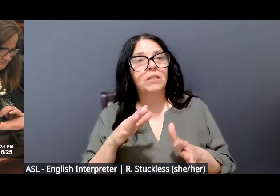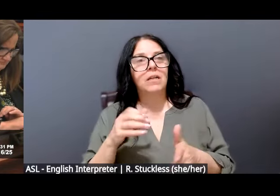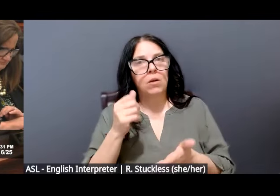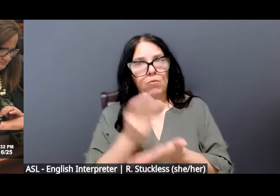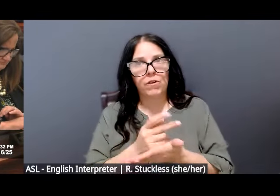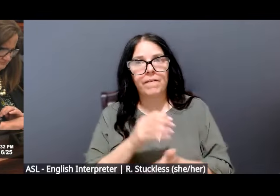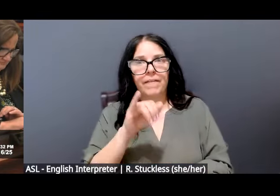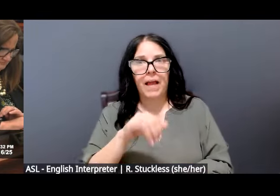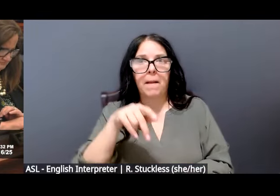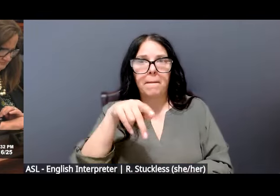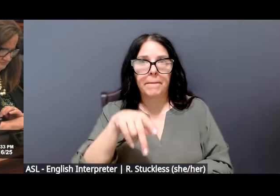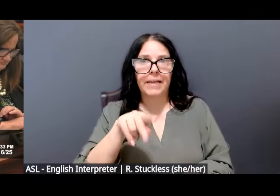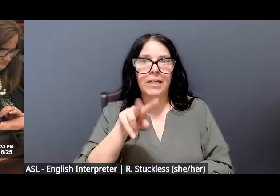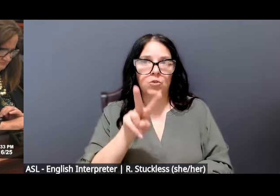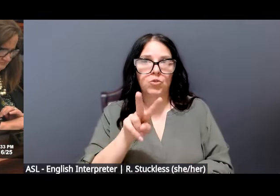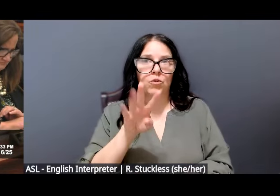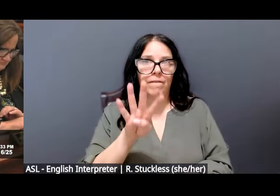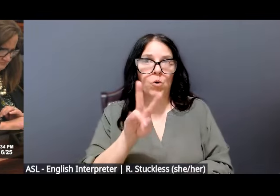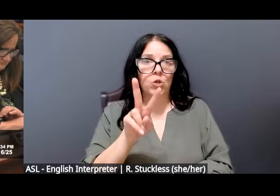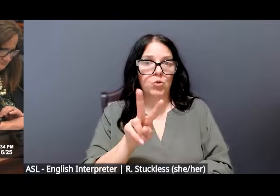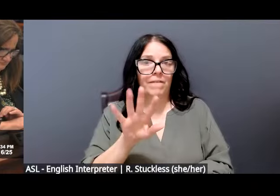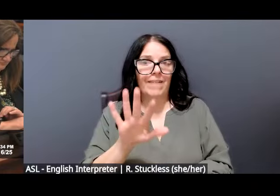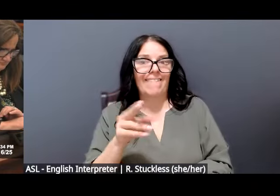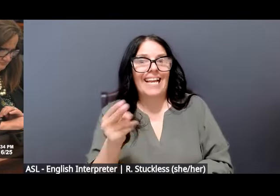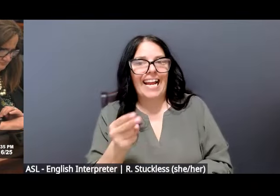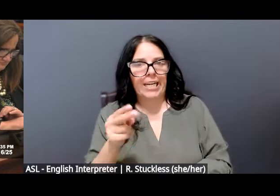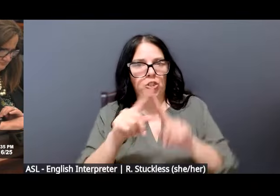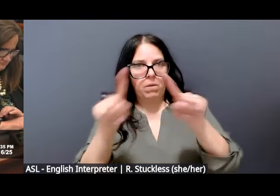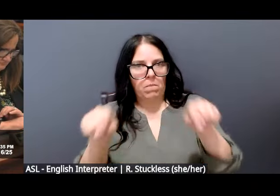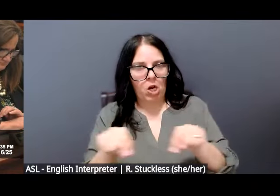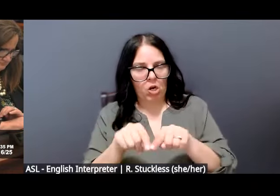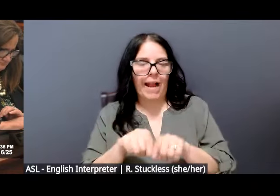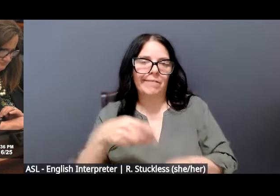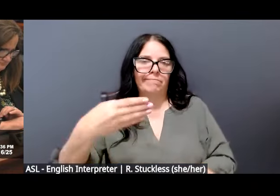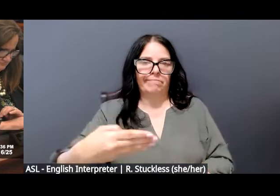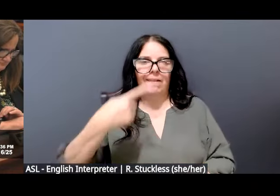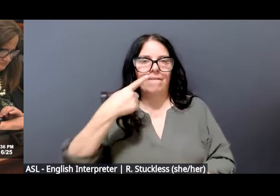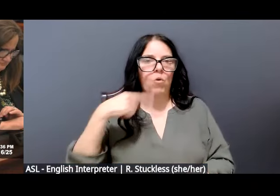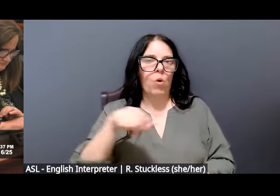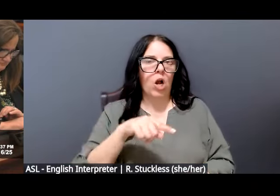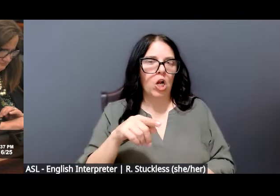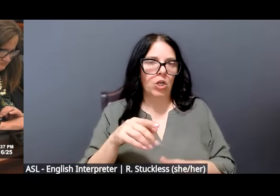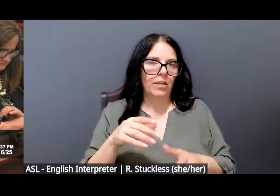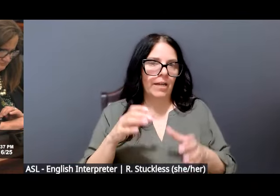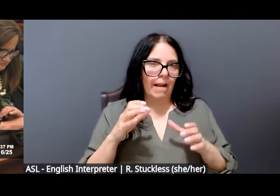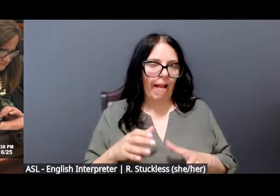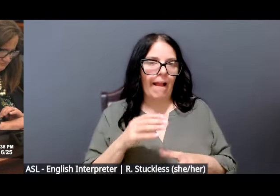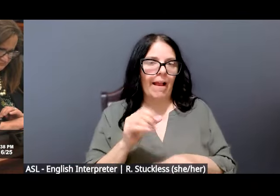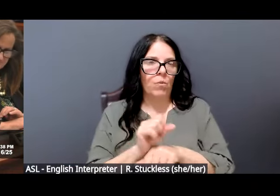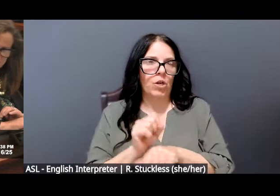P2425H monitor as a display device for server and client workstations due to the Dell